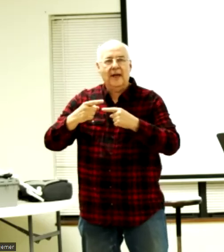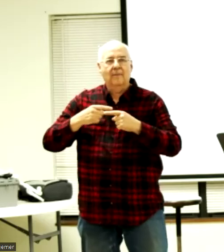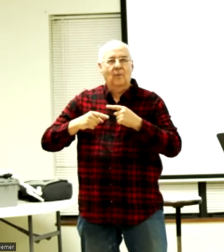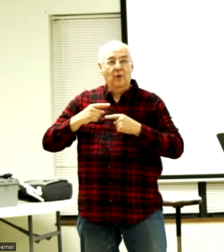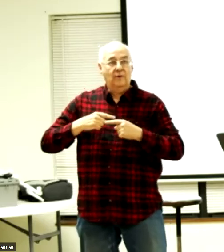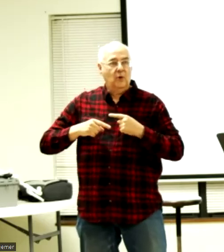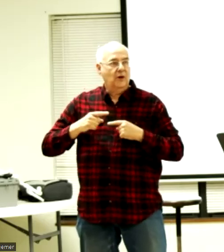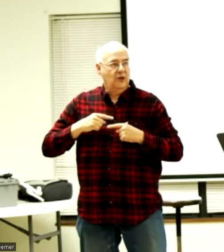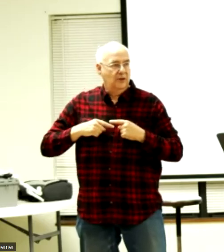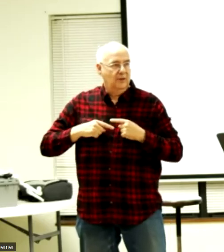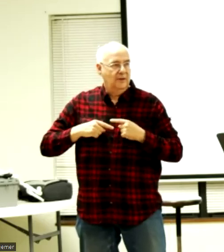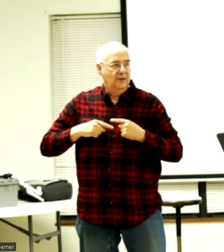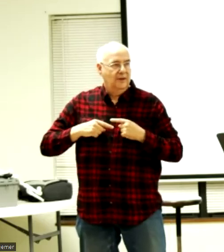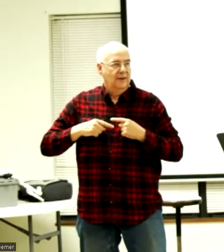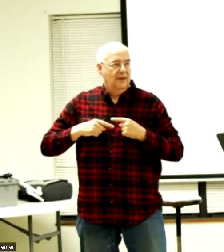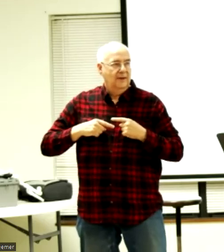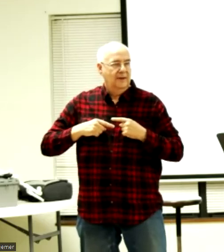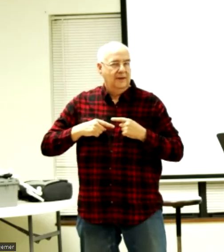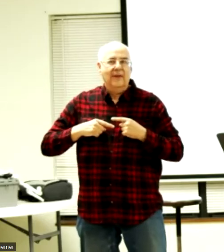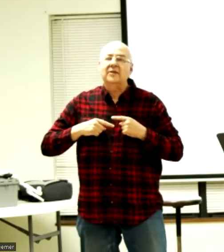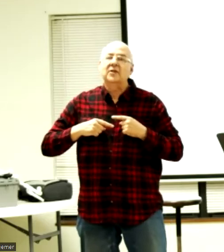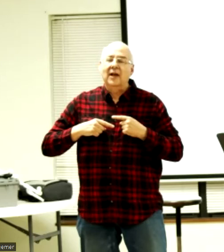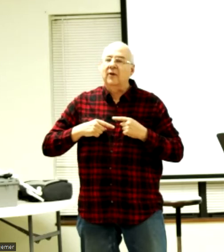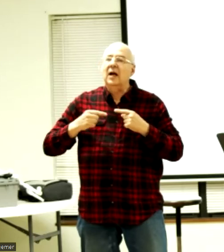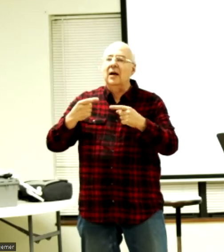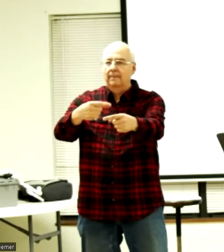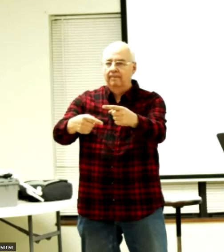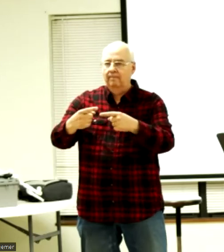and move towards you, that's the sign for come.